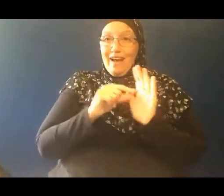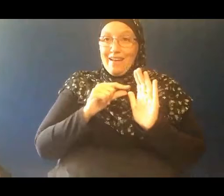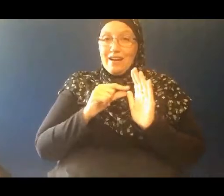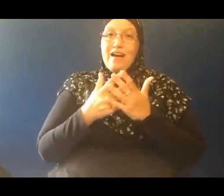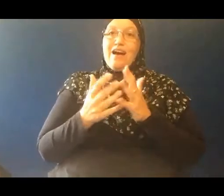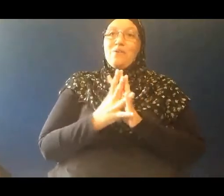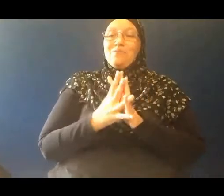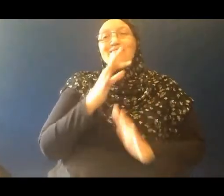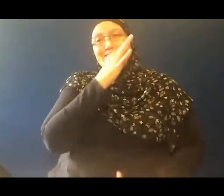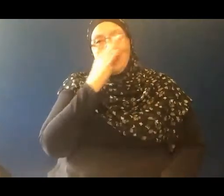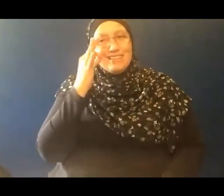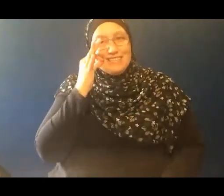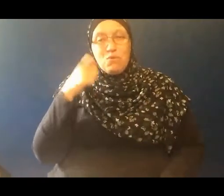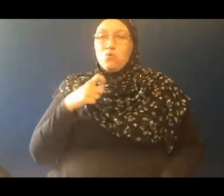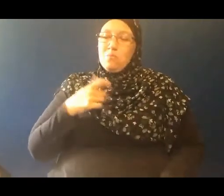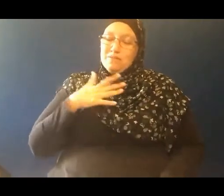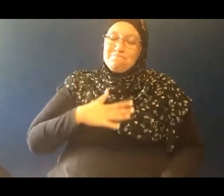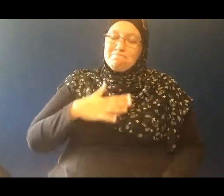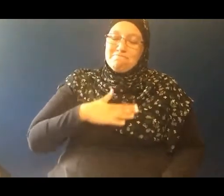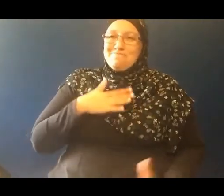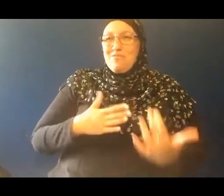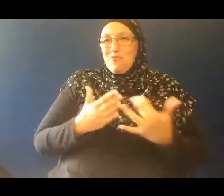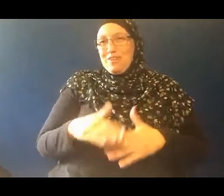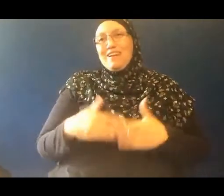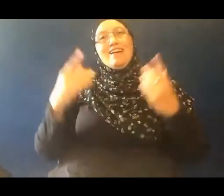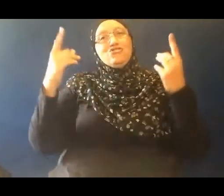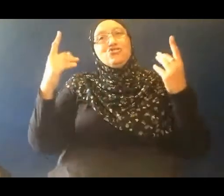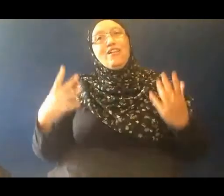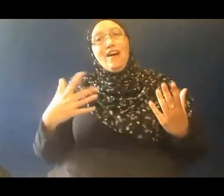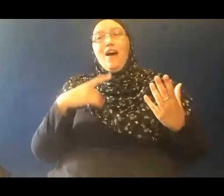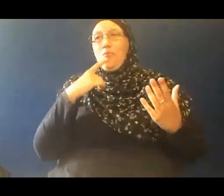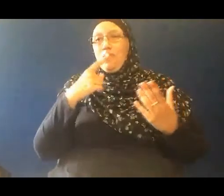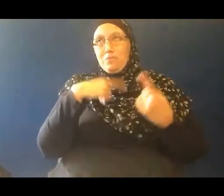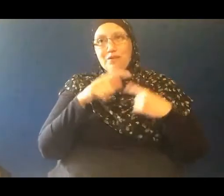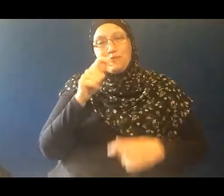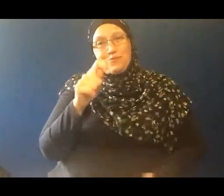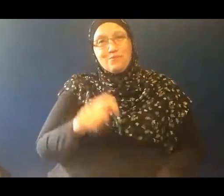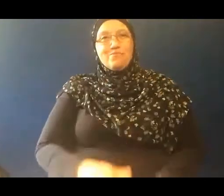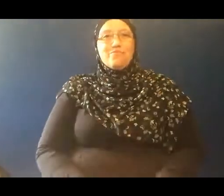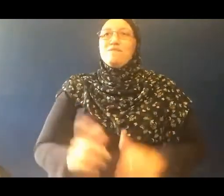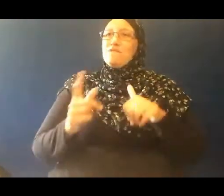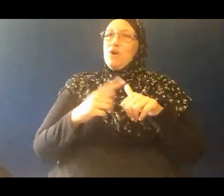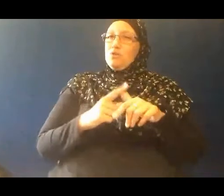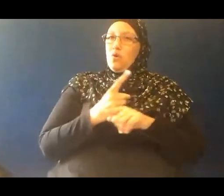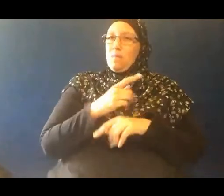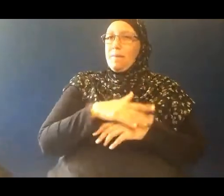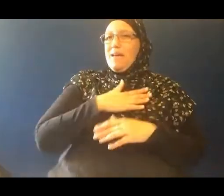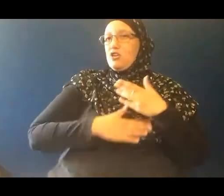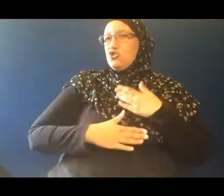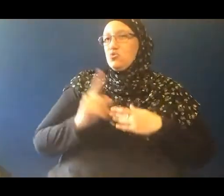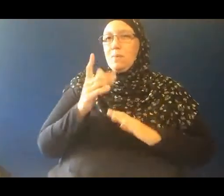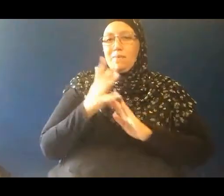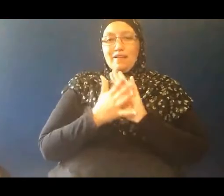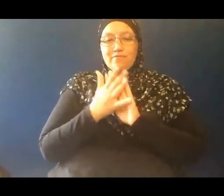is fasting, as inshallah I will explain it. But first, let's learn about patience. What is patience? Patience or sabr